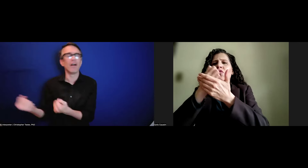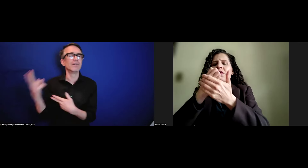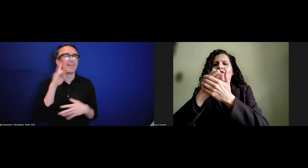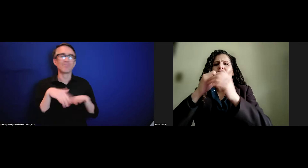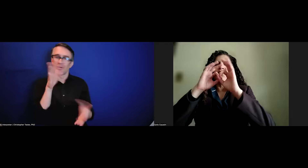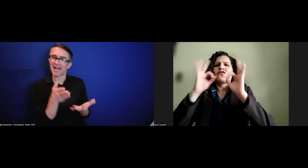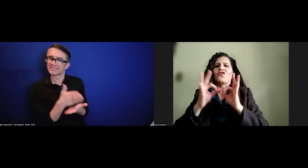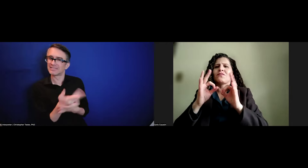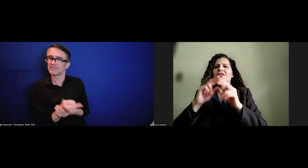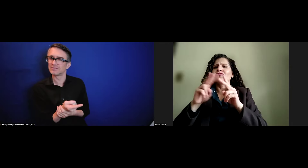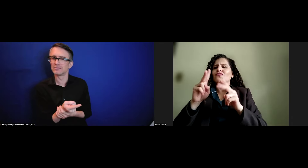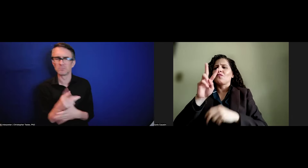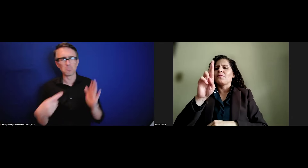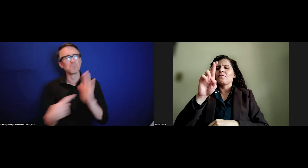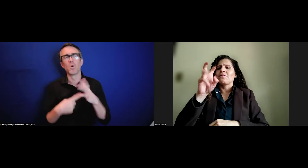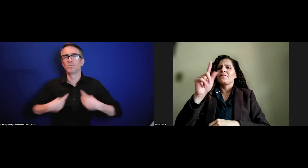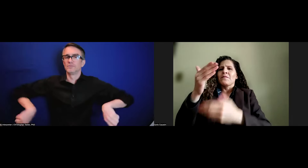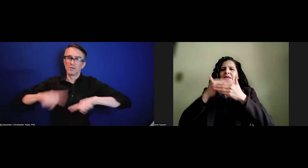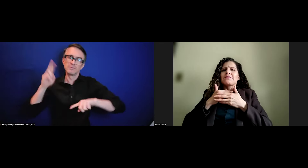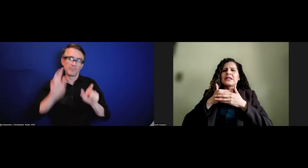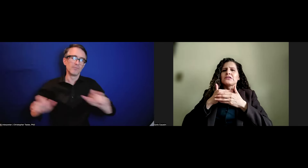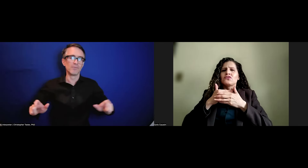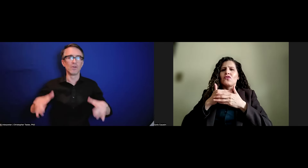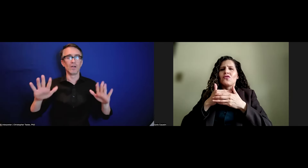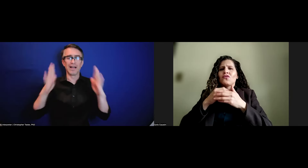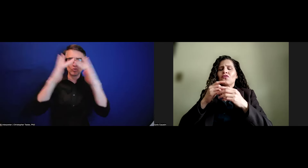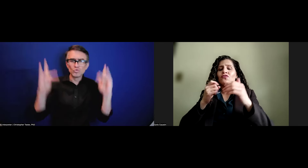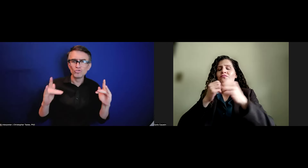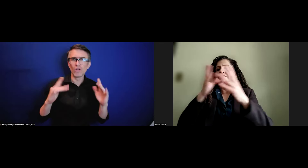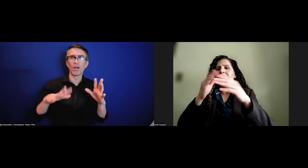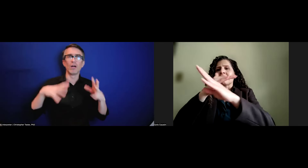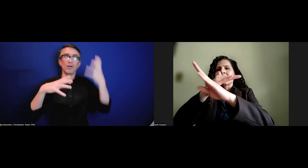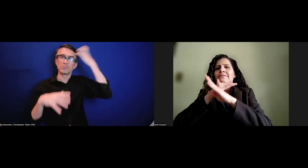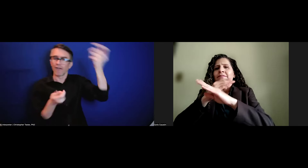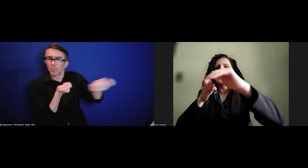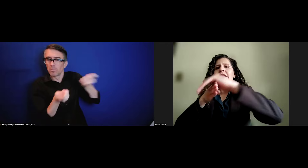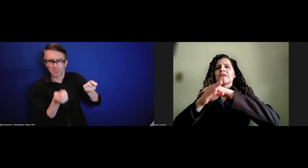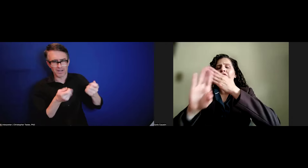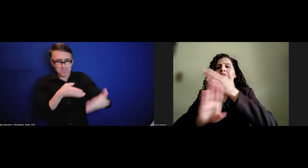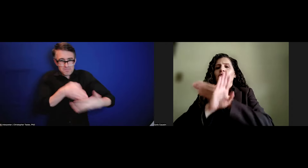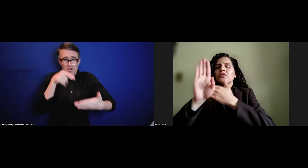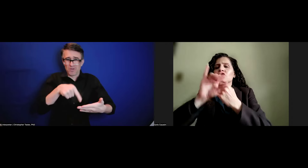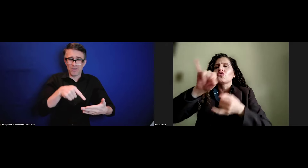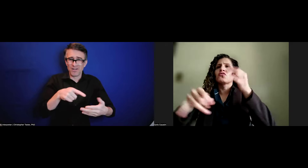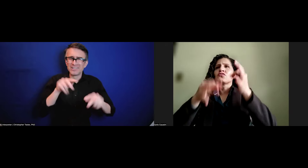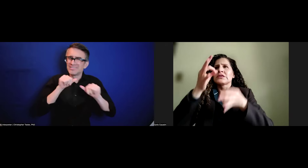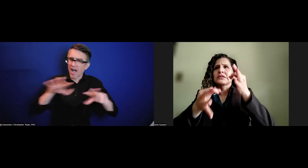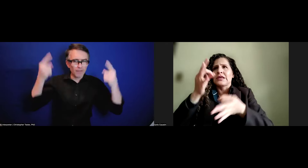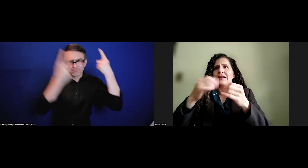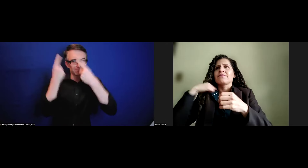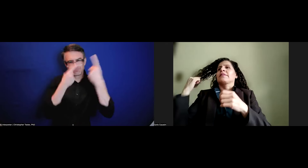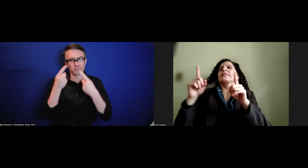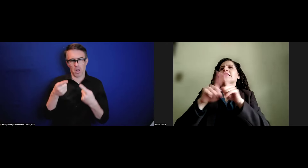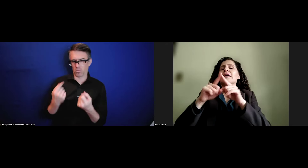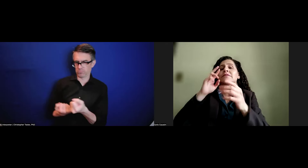porque adequate no attention conocen or la when they lengua want de to make a señas complaint. y tampoco tienen los recursos They deprive económicos themselves of doing por lo que so. son They privadas can't en su because there is no